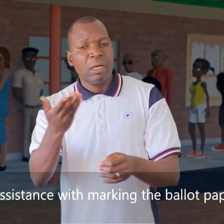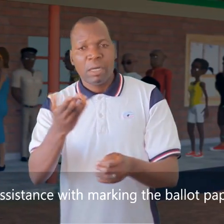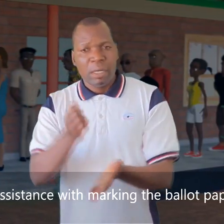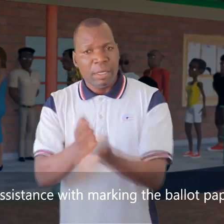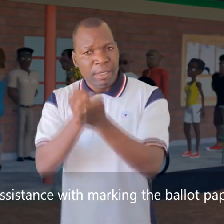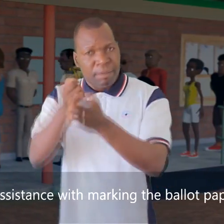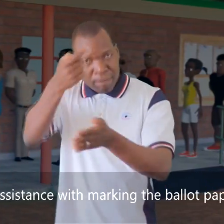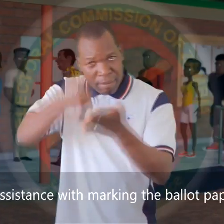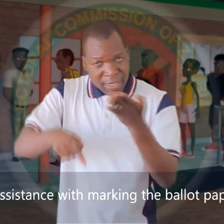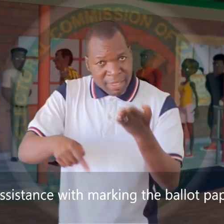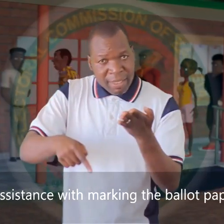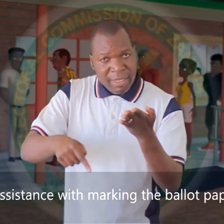paper.